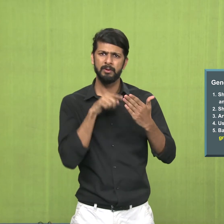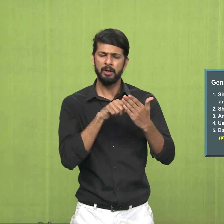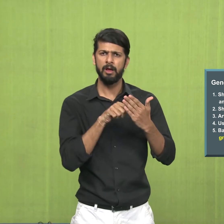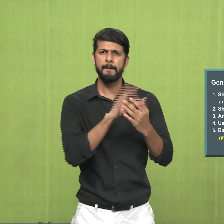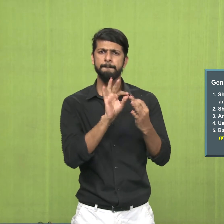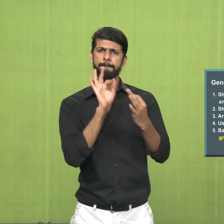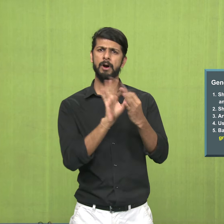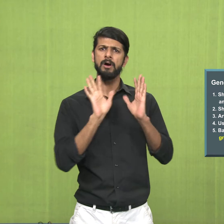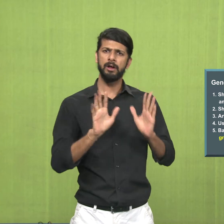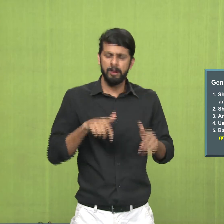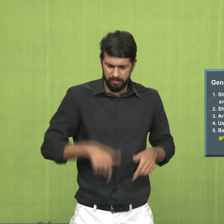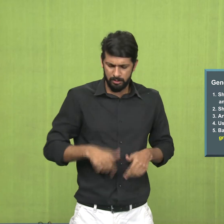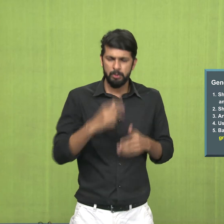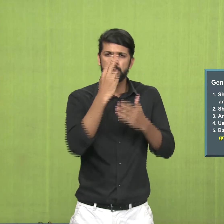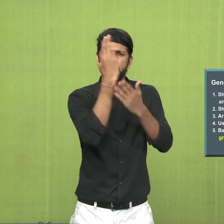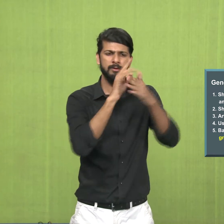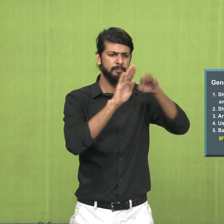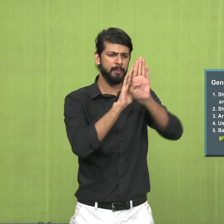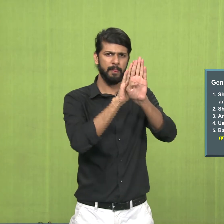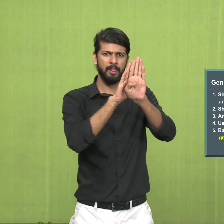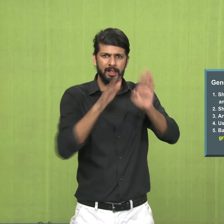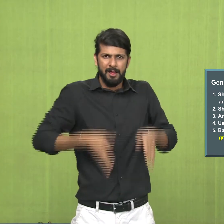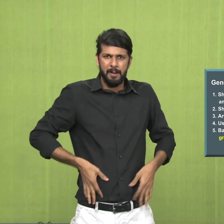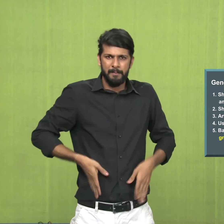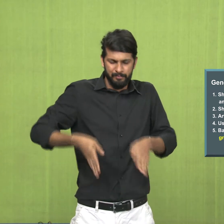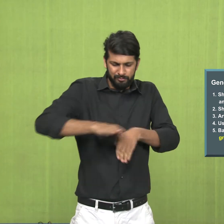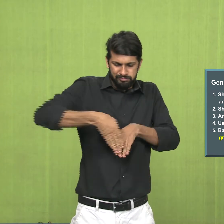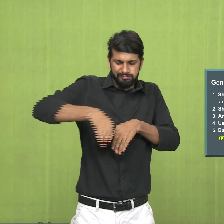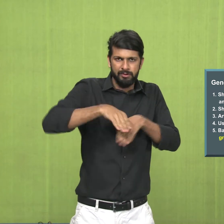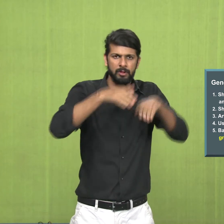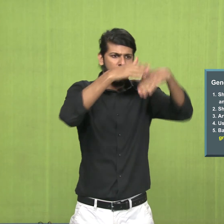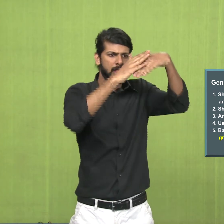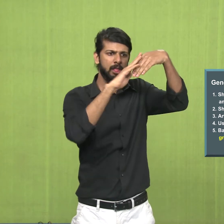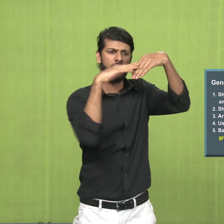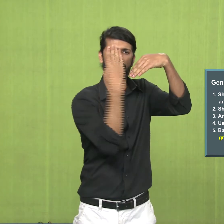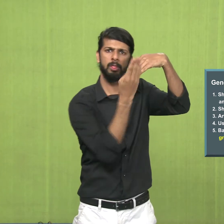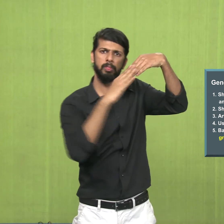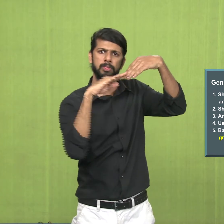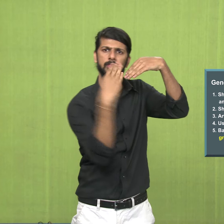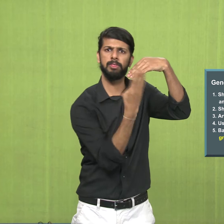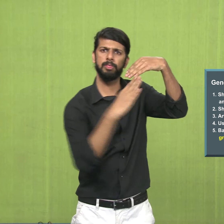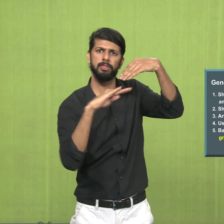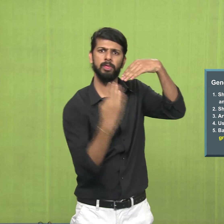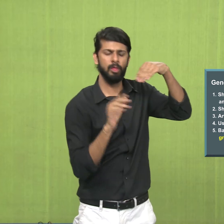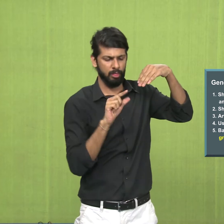The artist has perfectly depicted the folds of the costume.